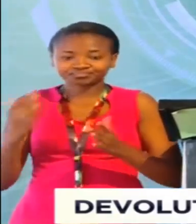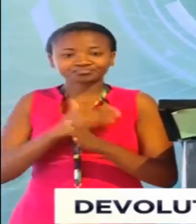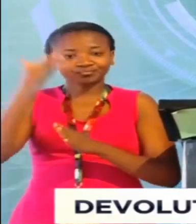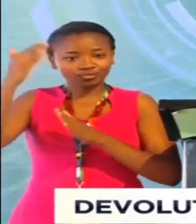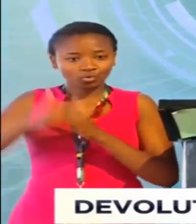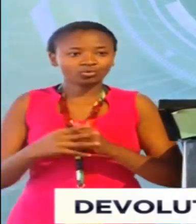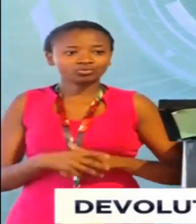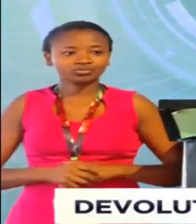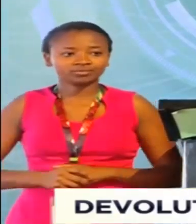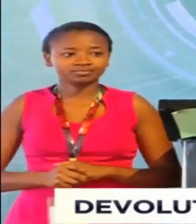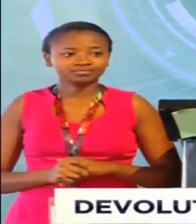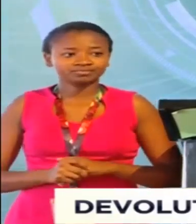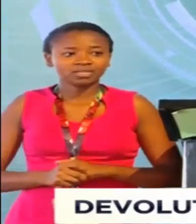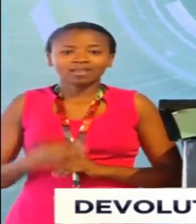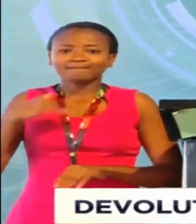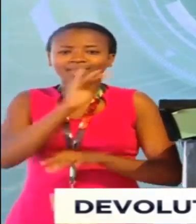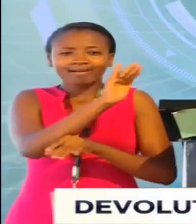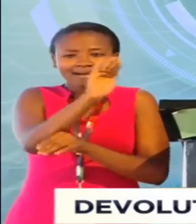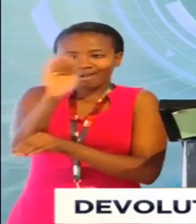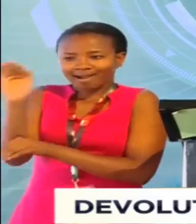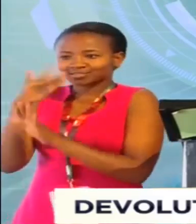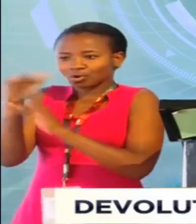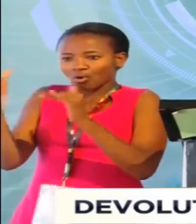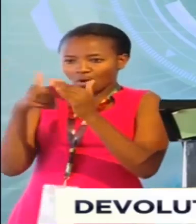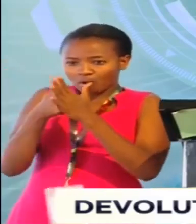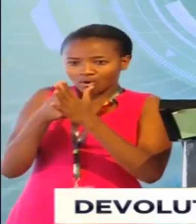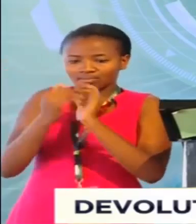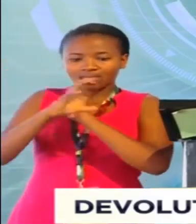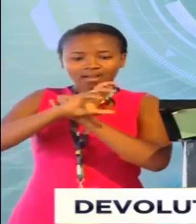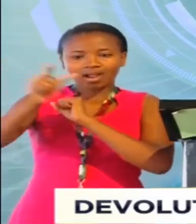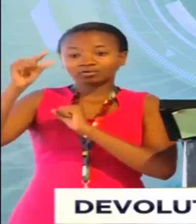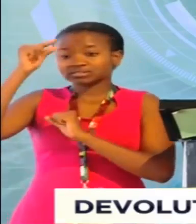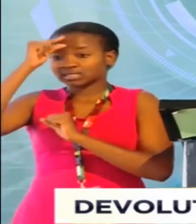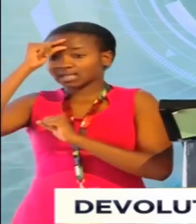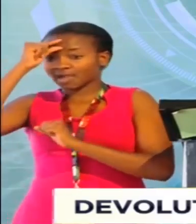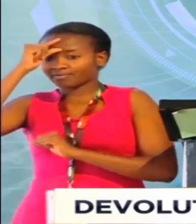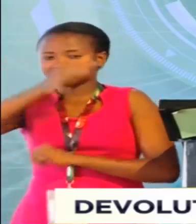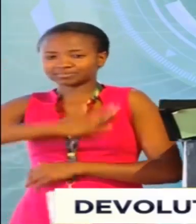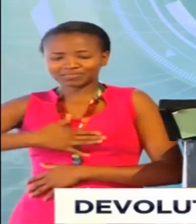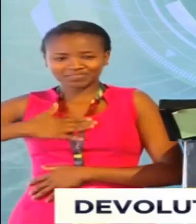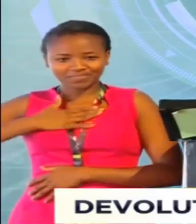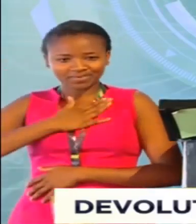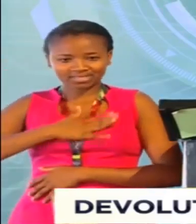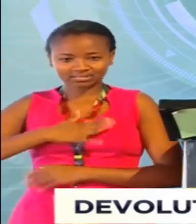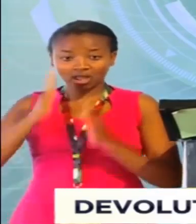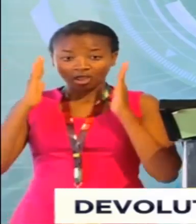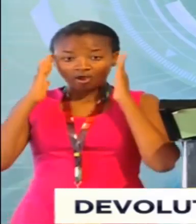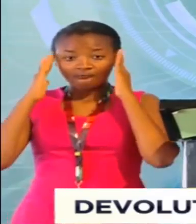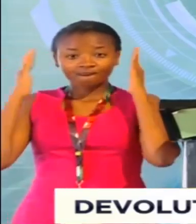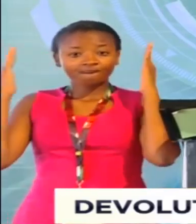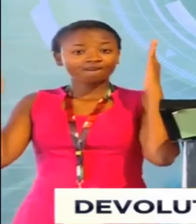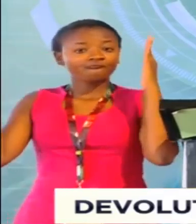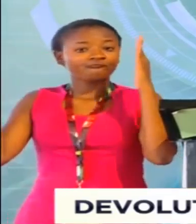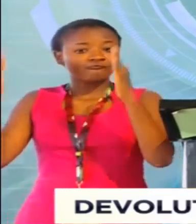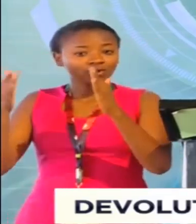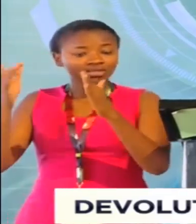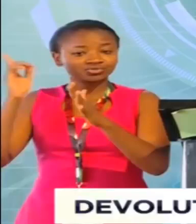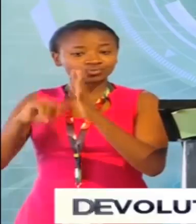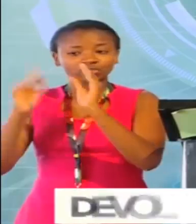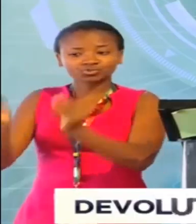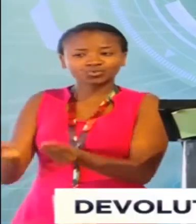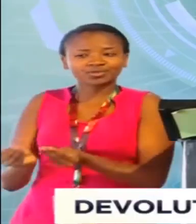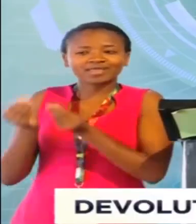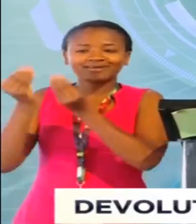conclusion, I urge all county governments to turn their focus on delivering on the hopes